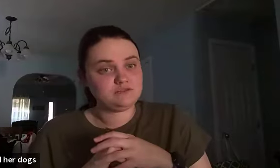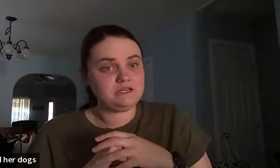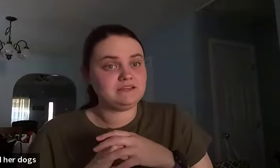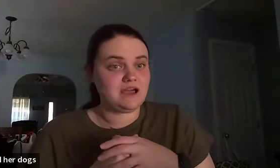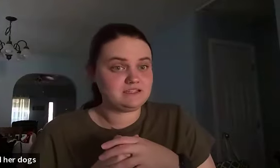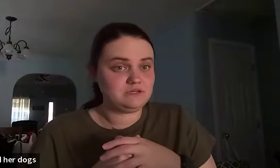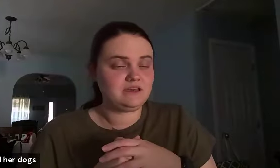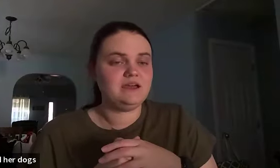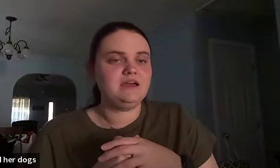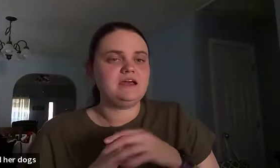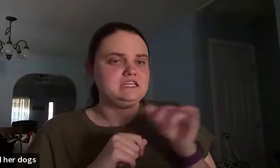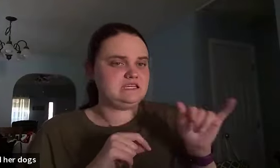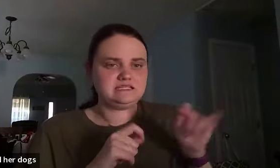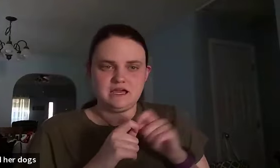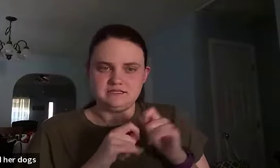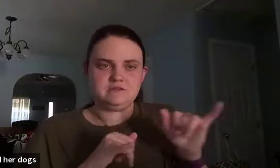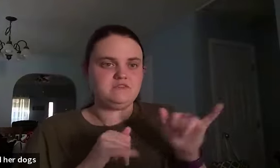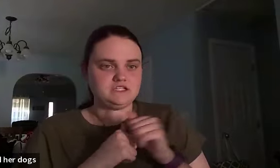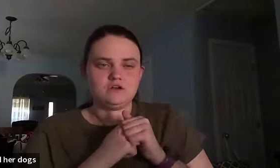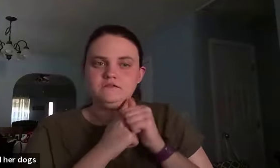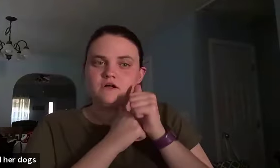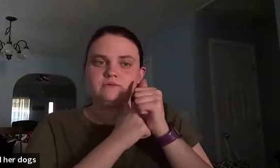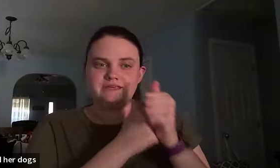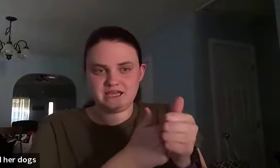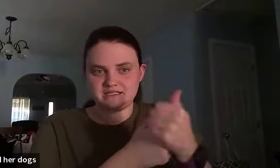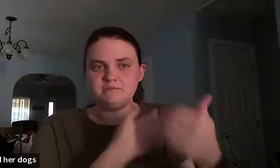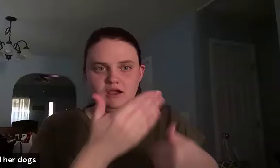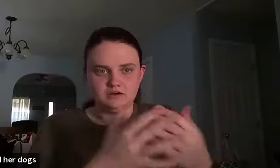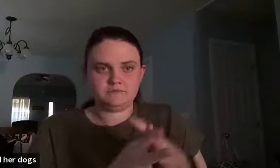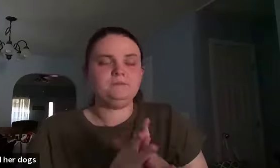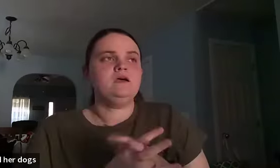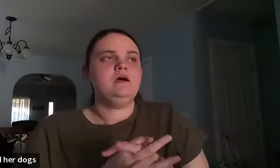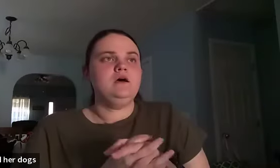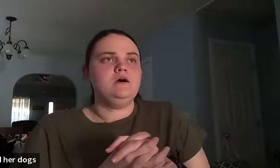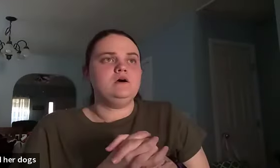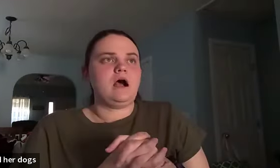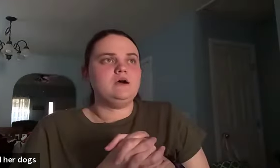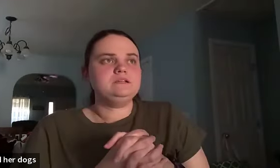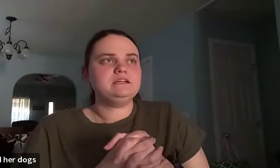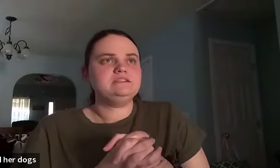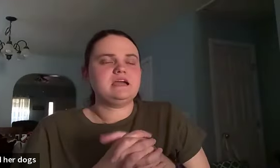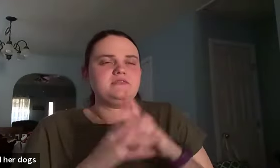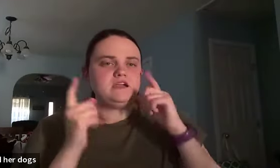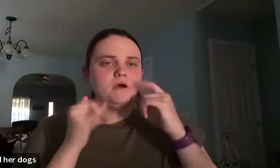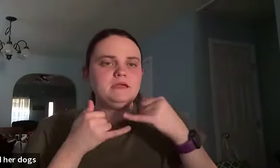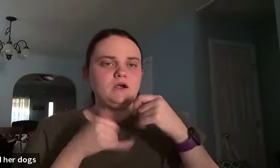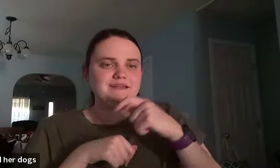next week, last week is the exact same thing. It's going to follow the exact same pattern. I always like to say, think about being on